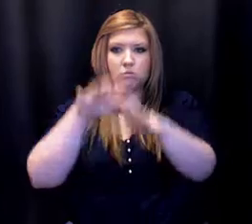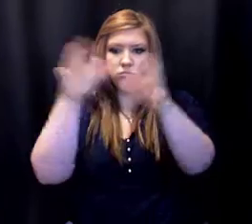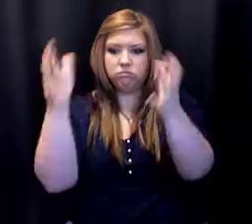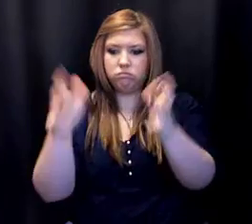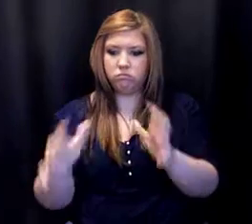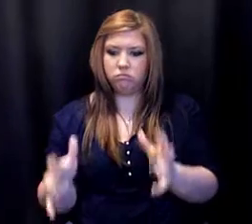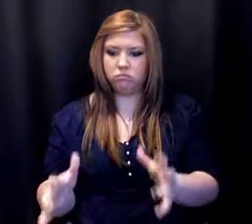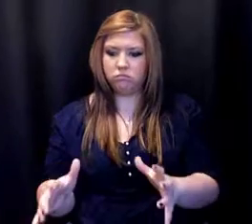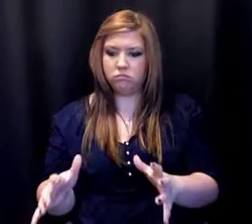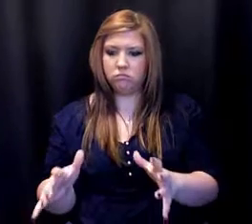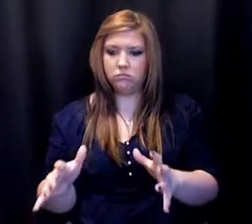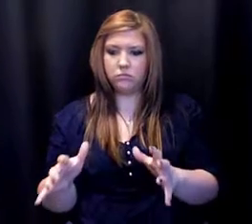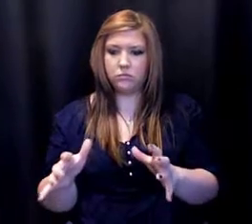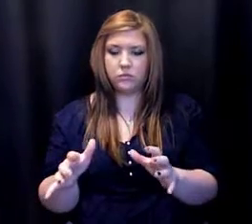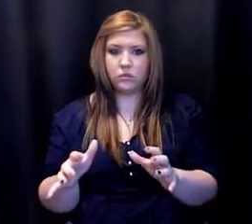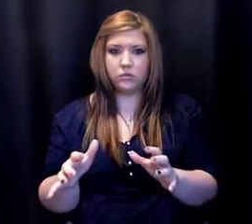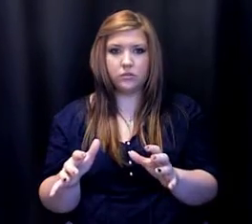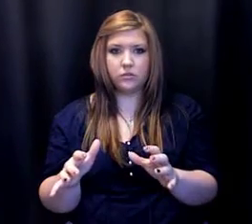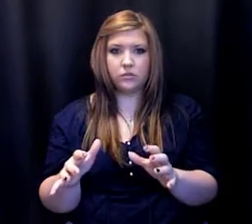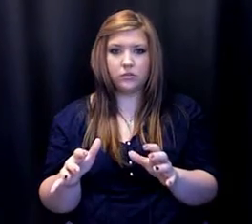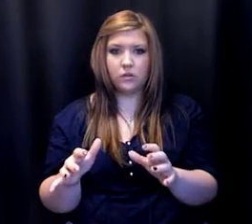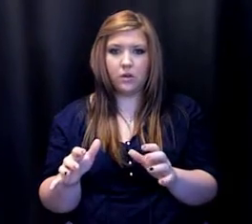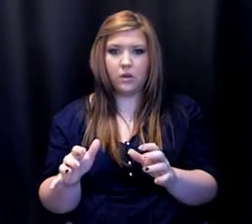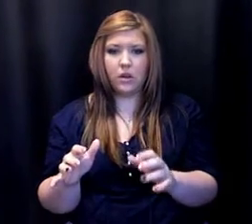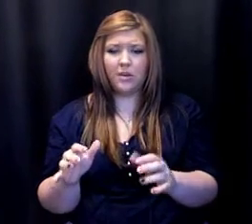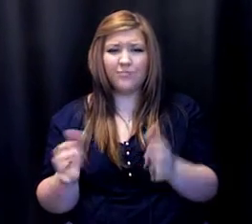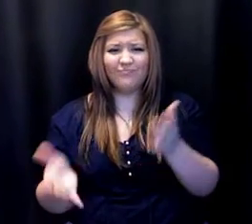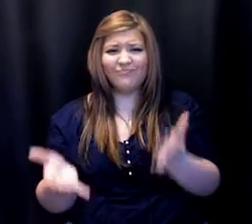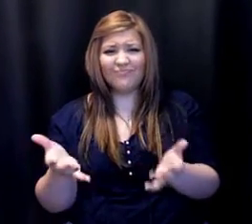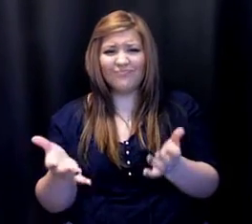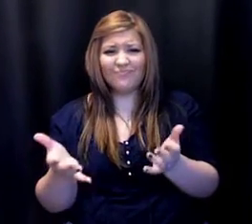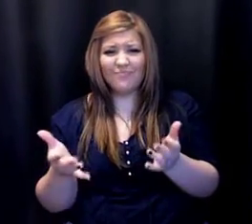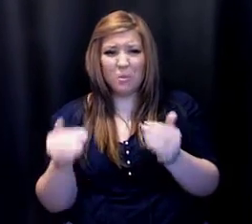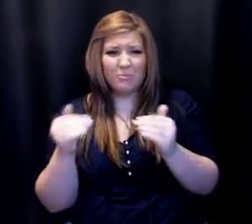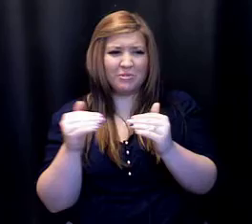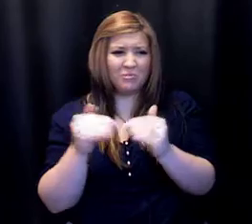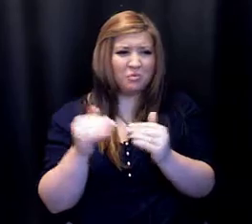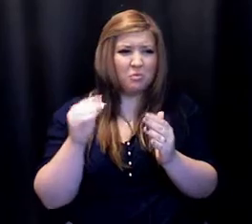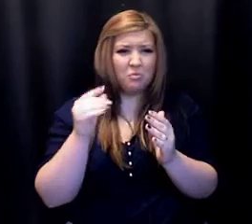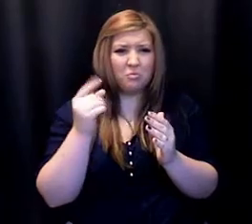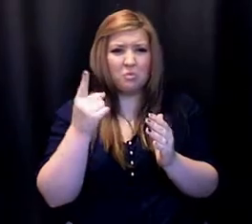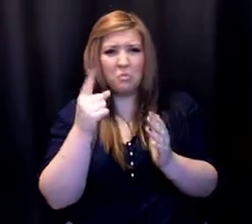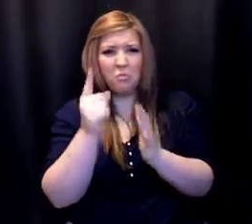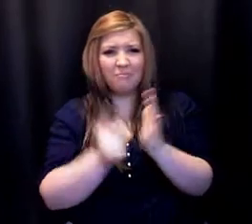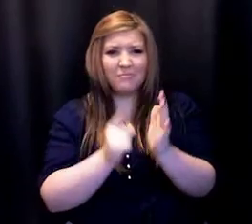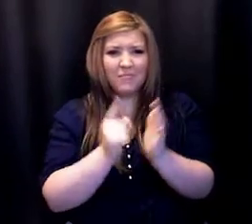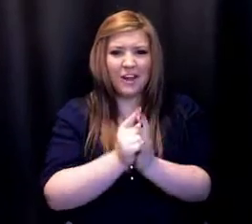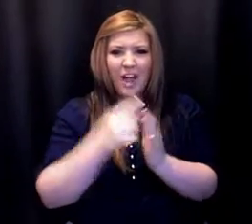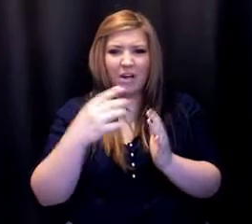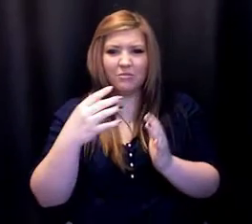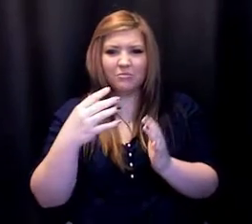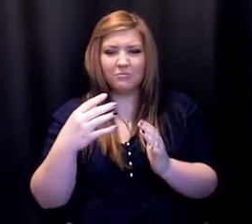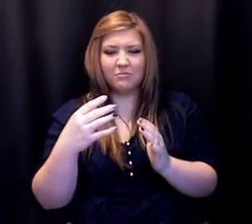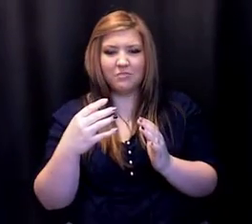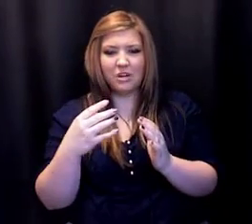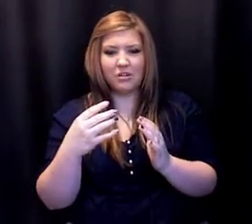just maybe a total of an hour outside of our original destination. Once we finished with the